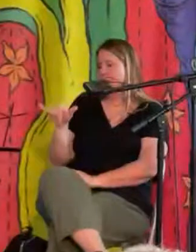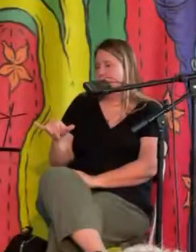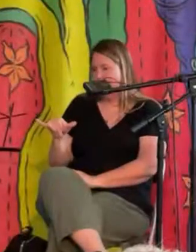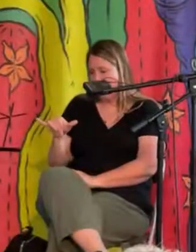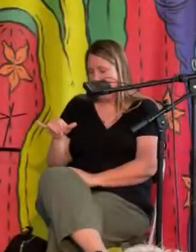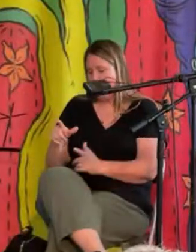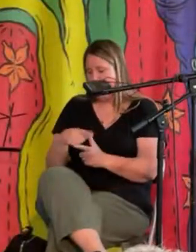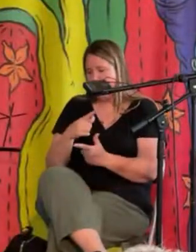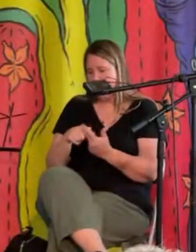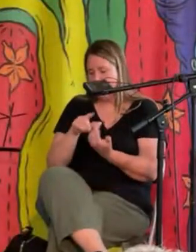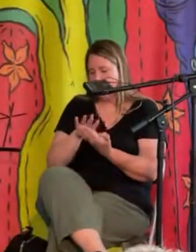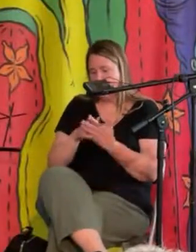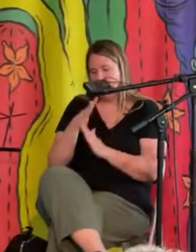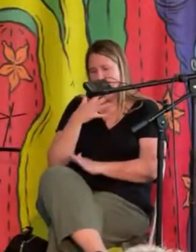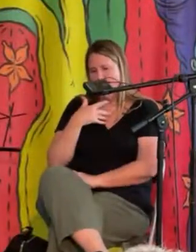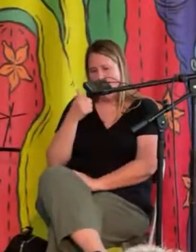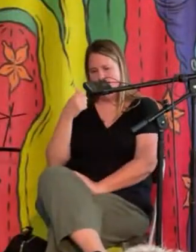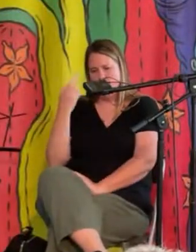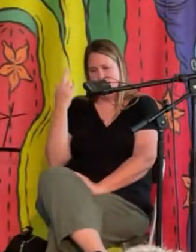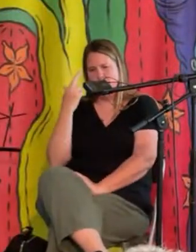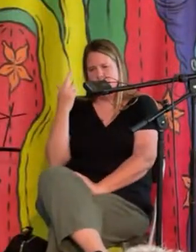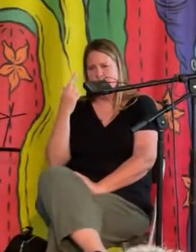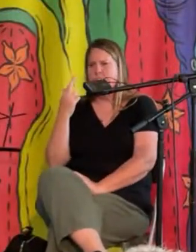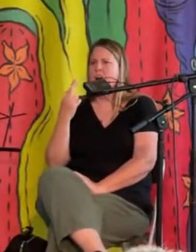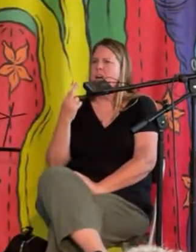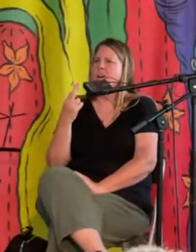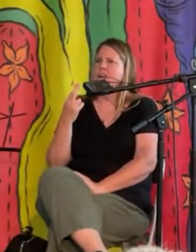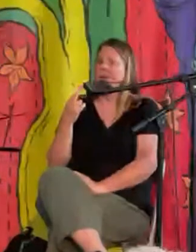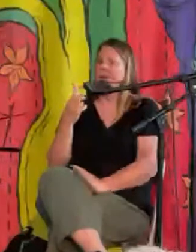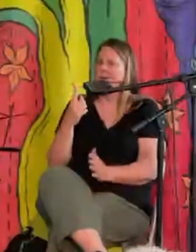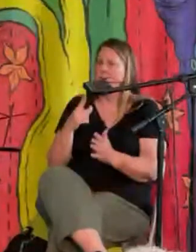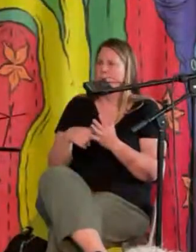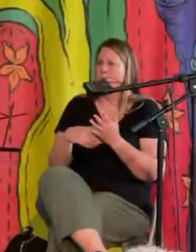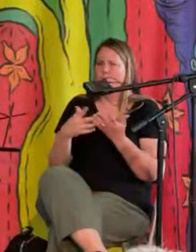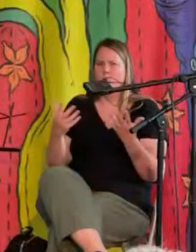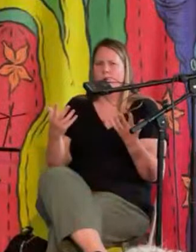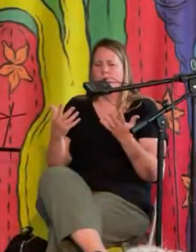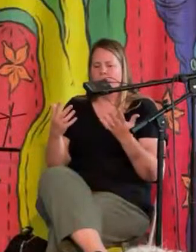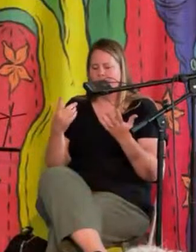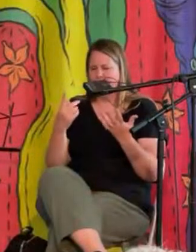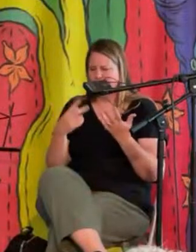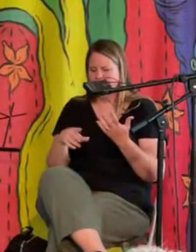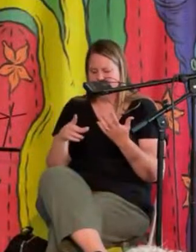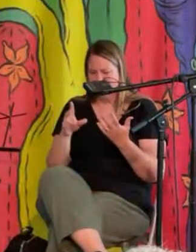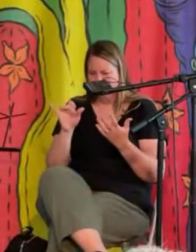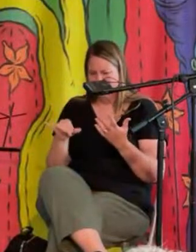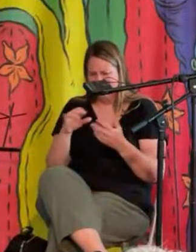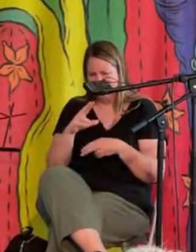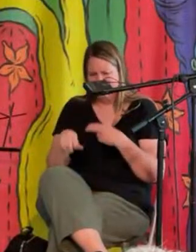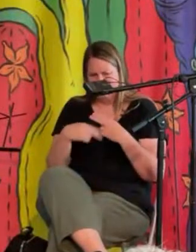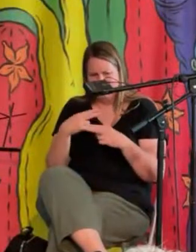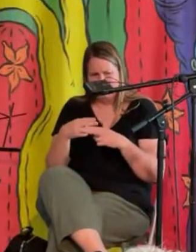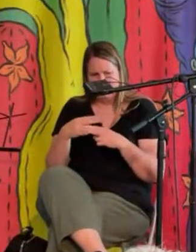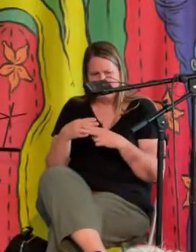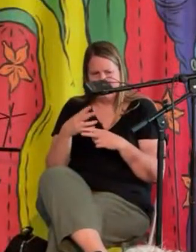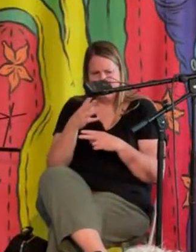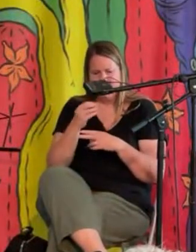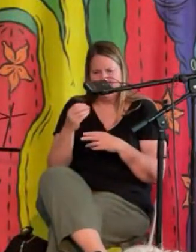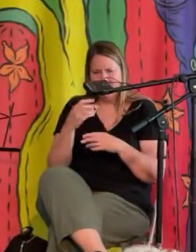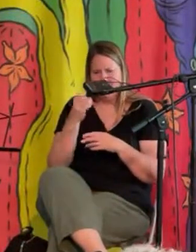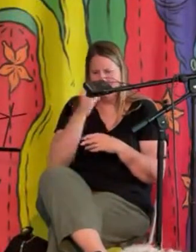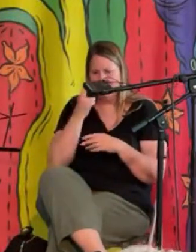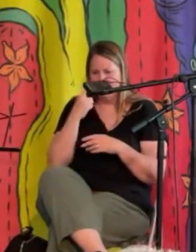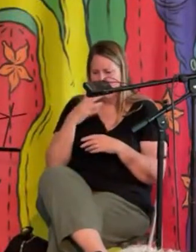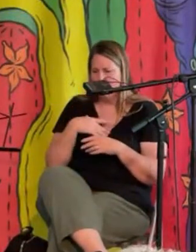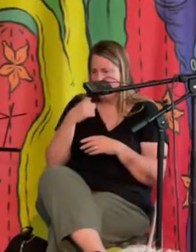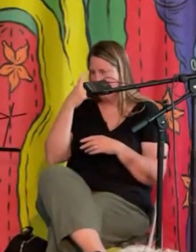then you grow older and you realize what the hammer, what the chain, and what's fulminance, what thy brain, it's